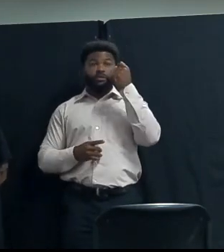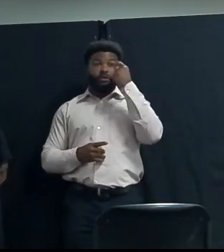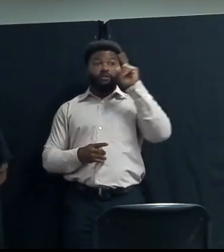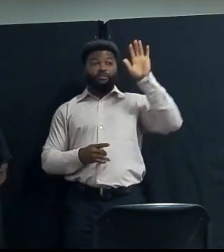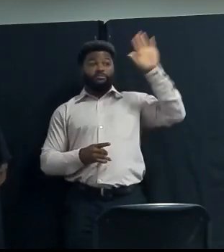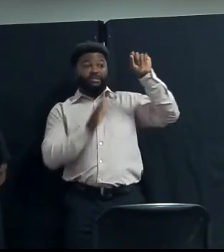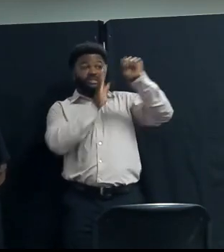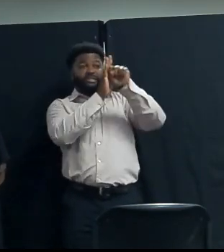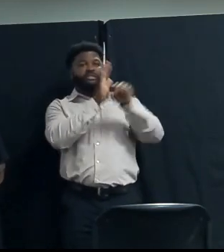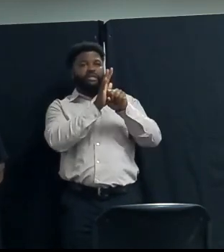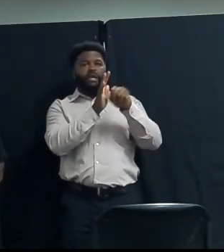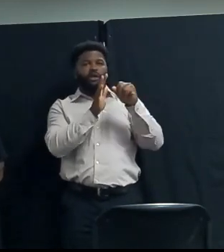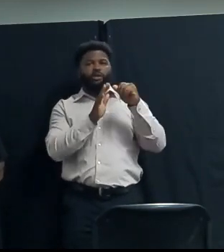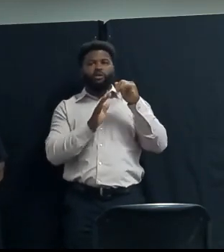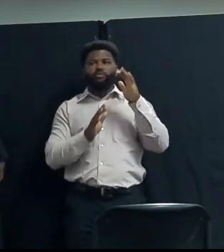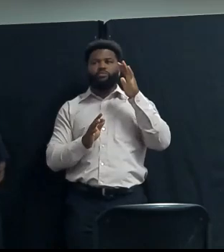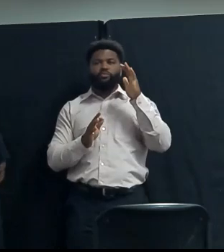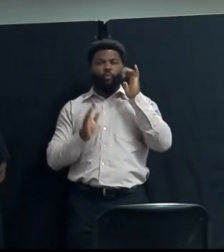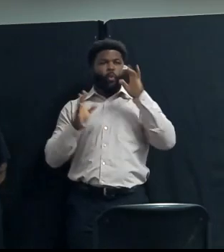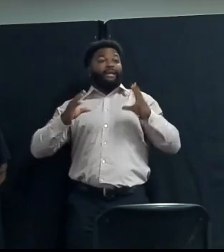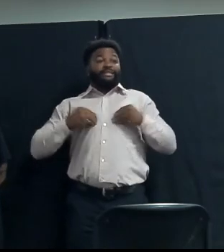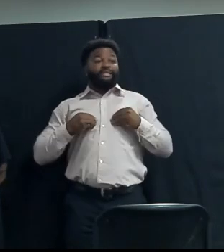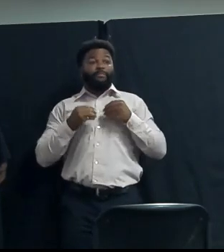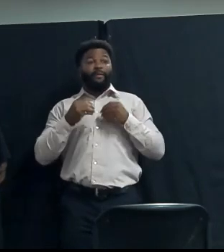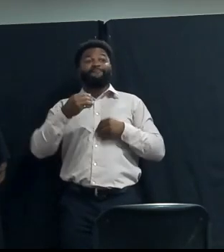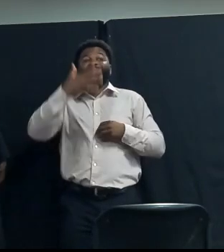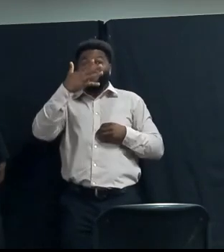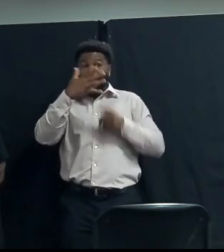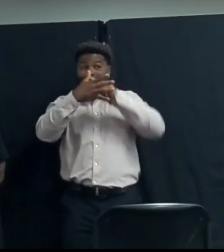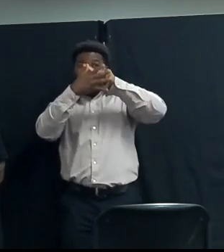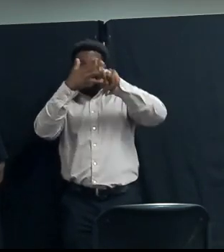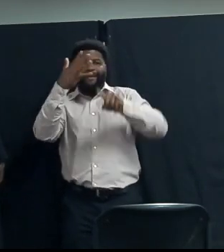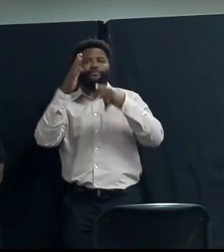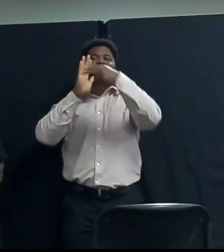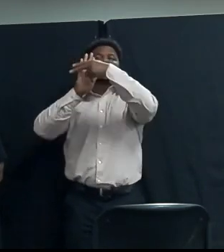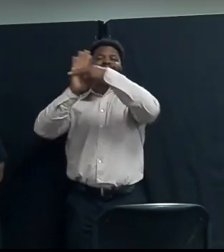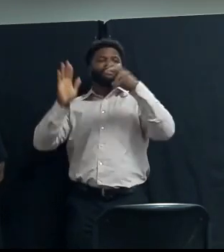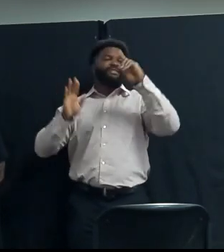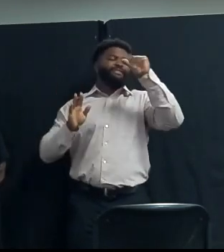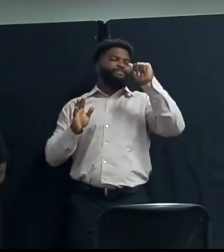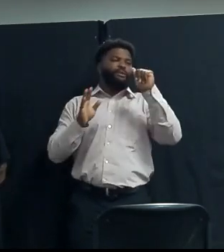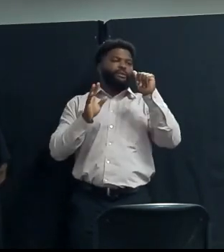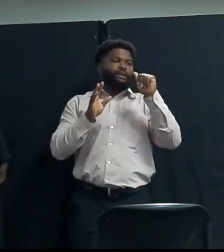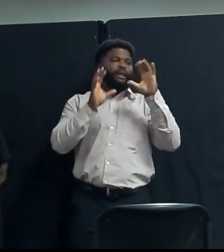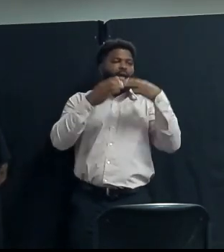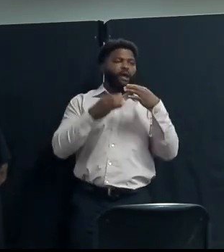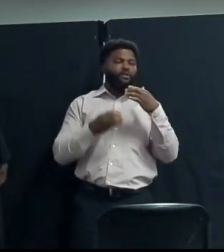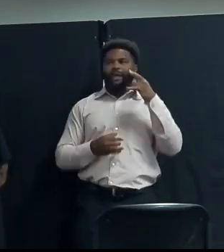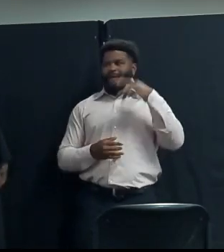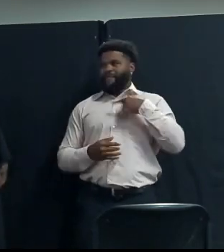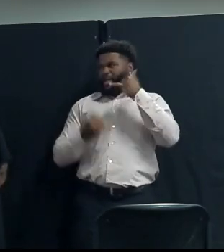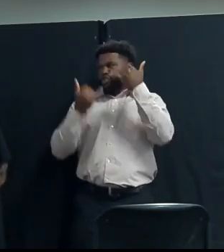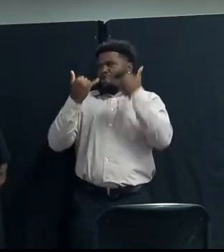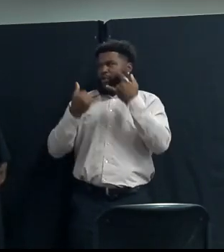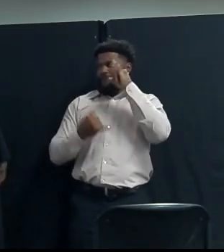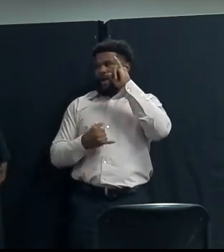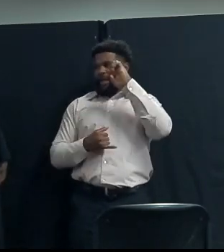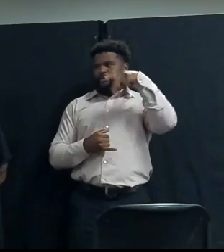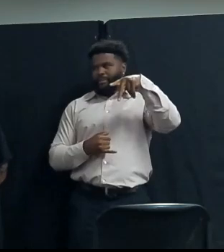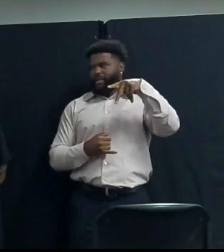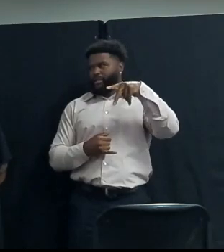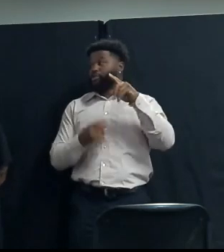will, take up to 5 disability categories. I think that's what the current IEP. So when